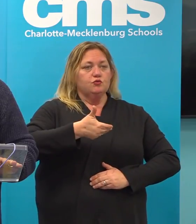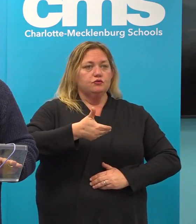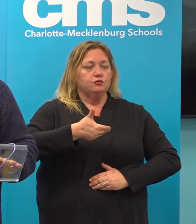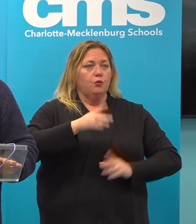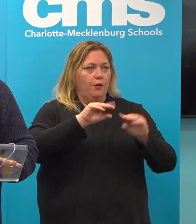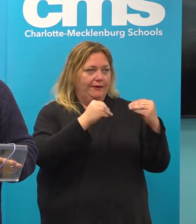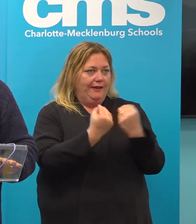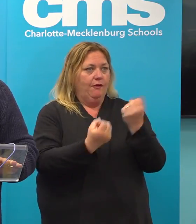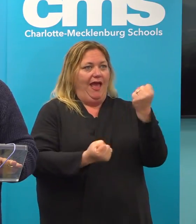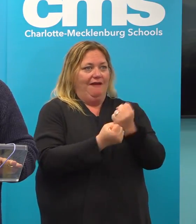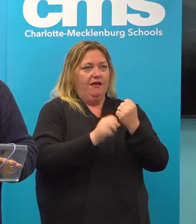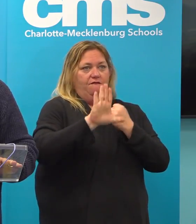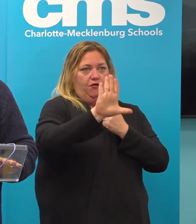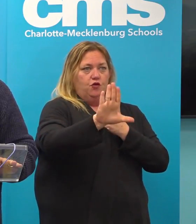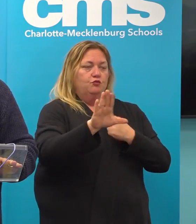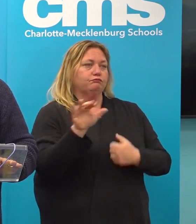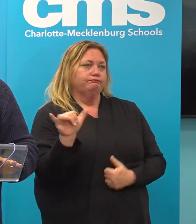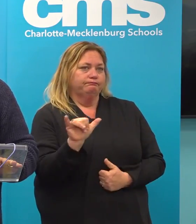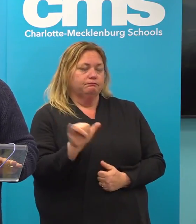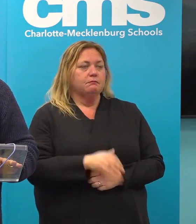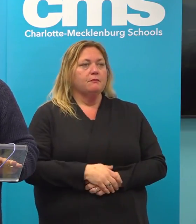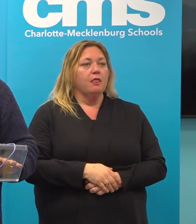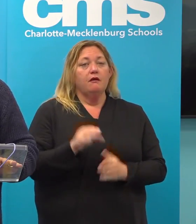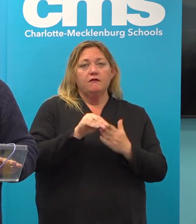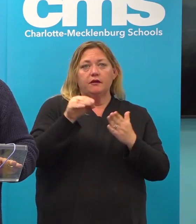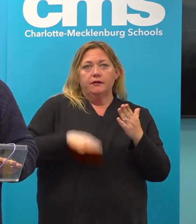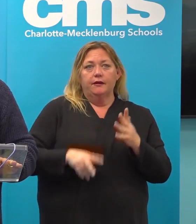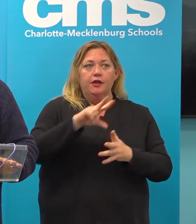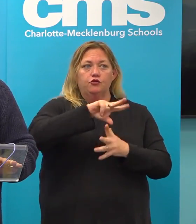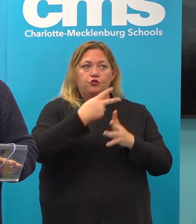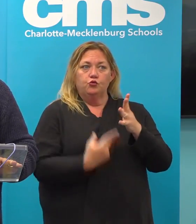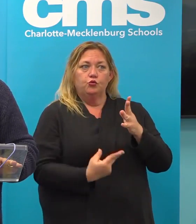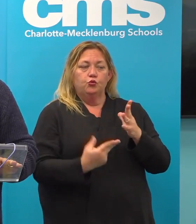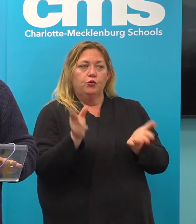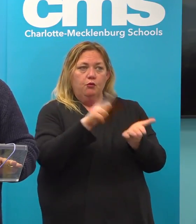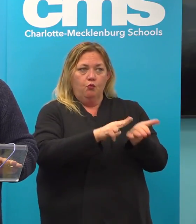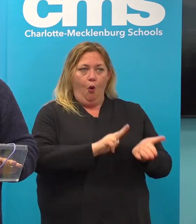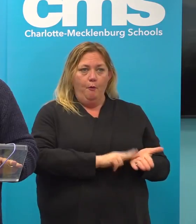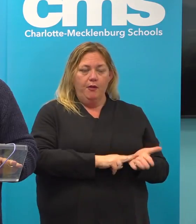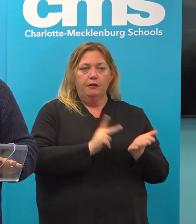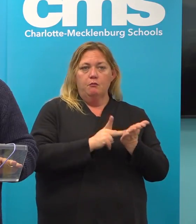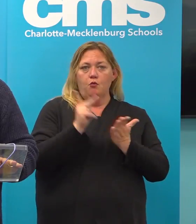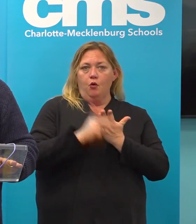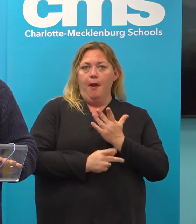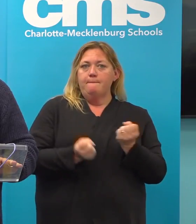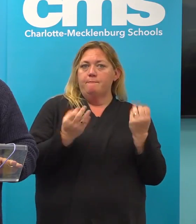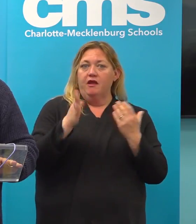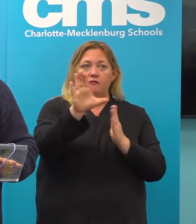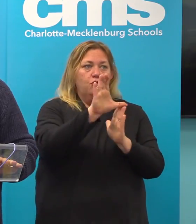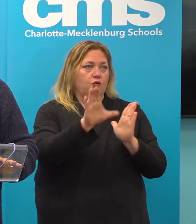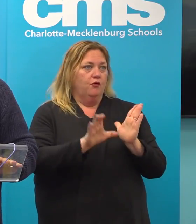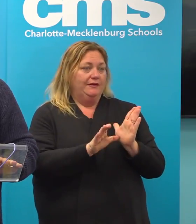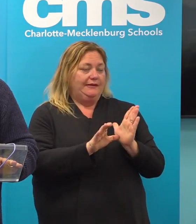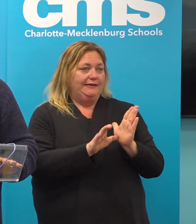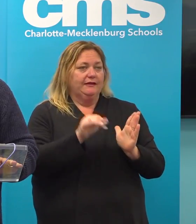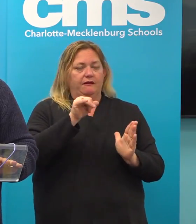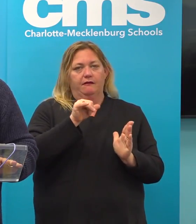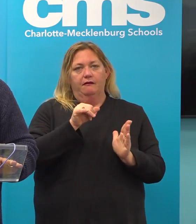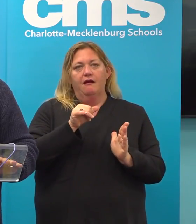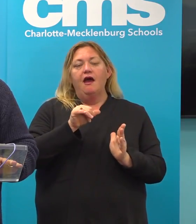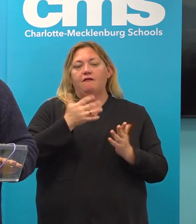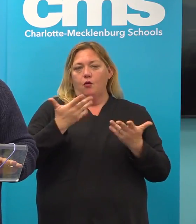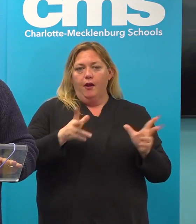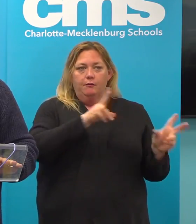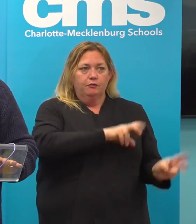advocating on your behalf as well. For students in dual enrollment programs, many of your courses, if not all of them, have already